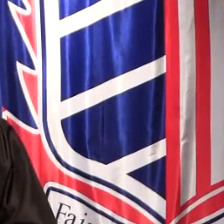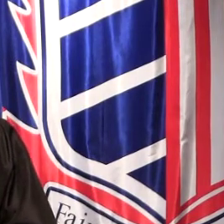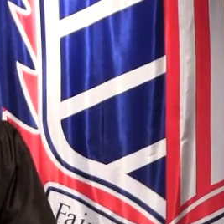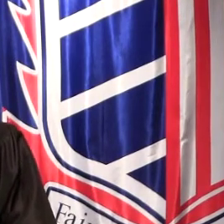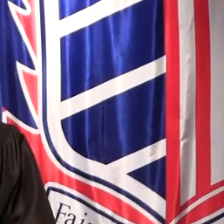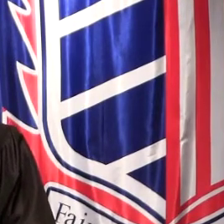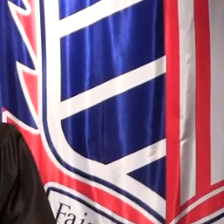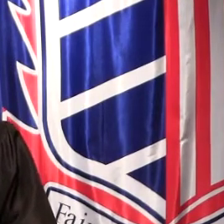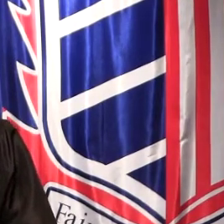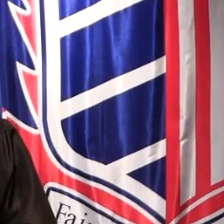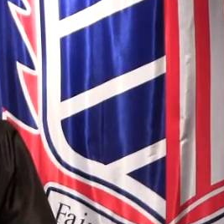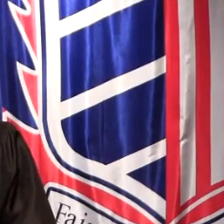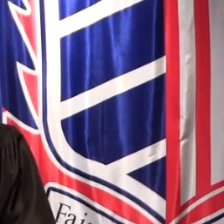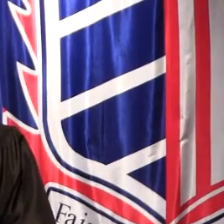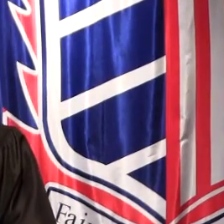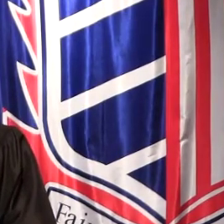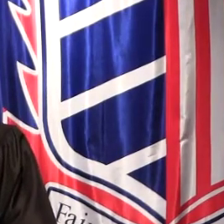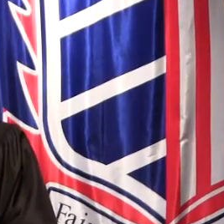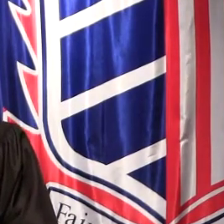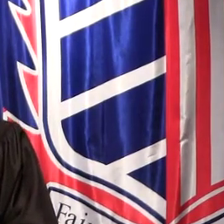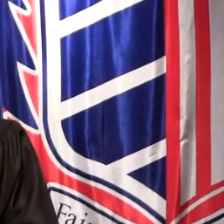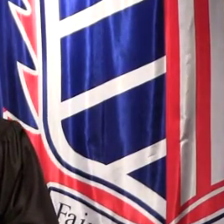with class, style, and pride.